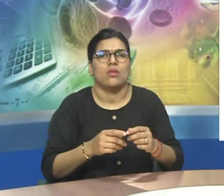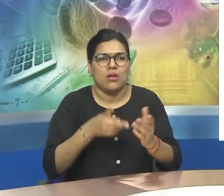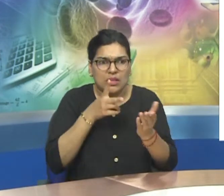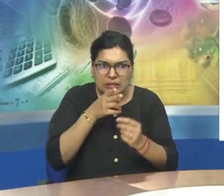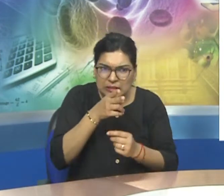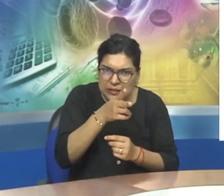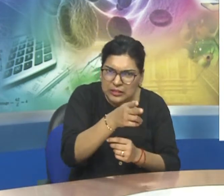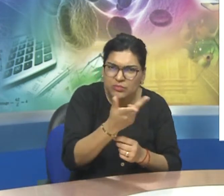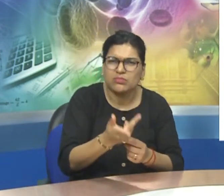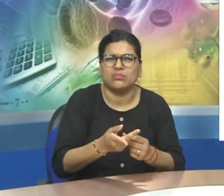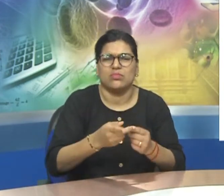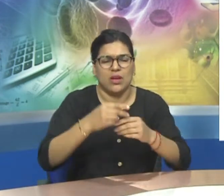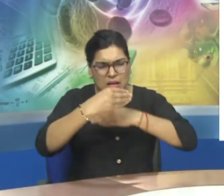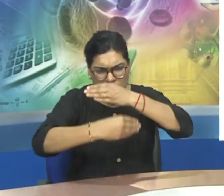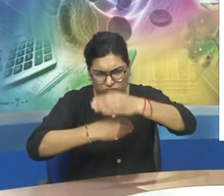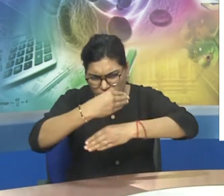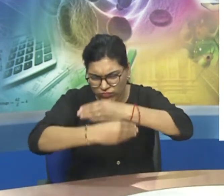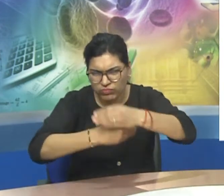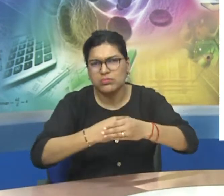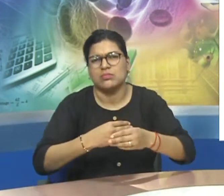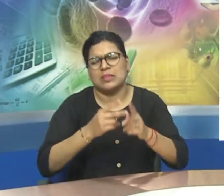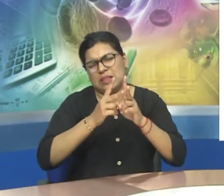purposes. For example, injections,